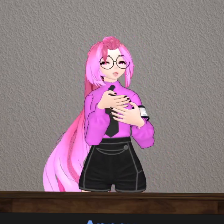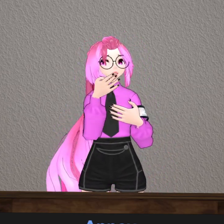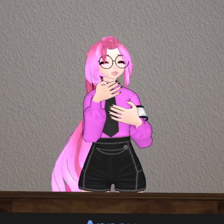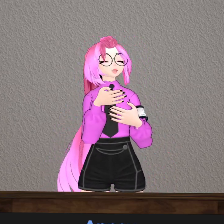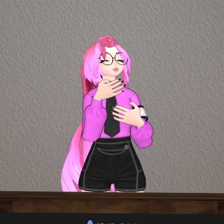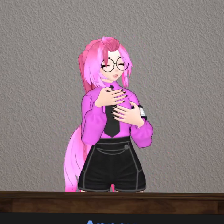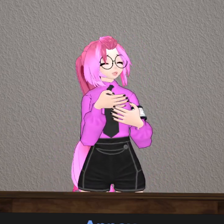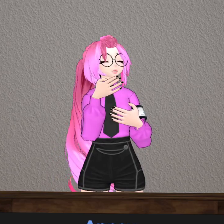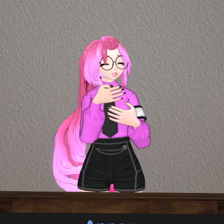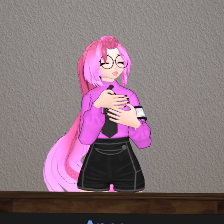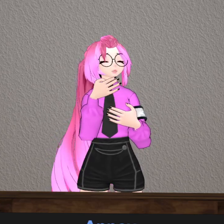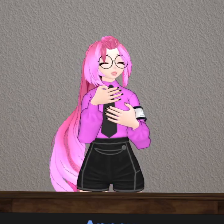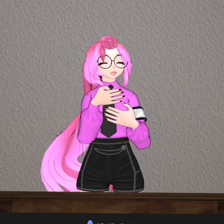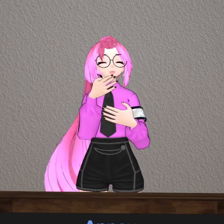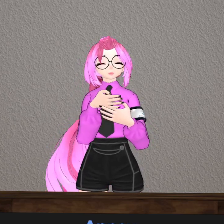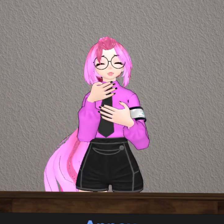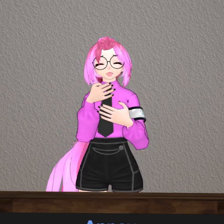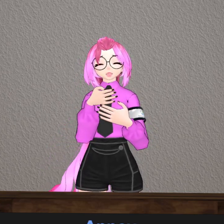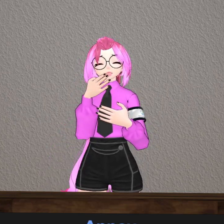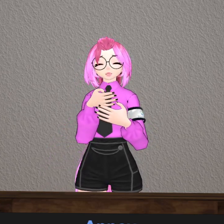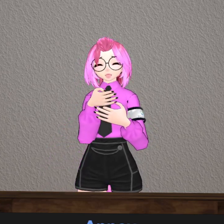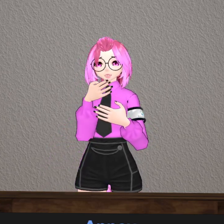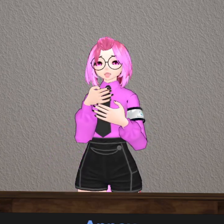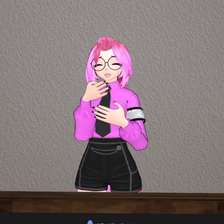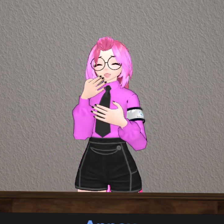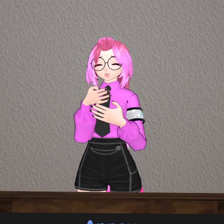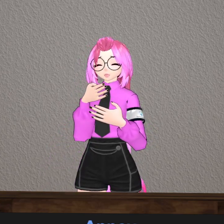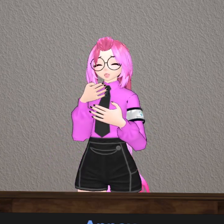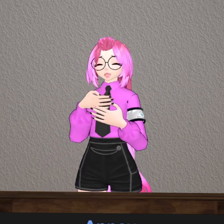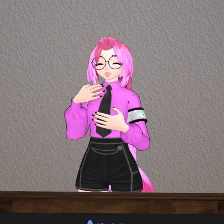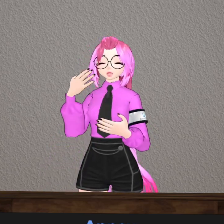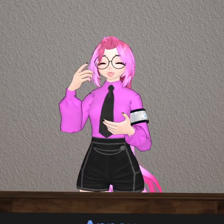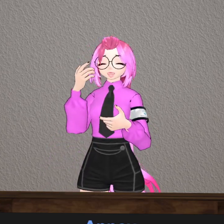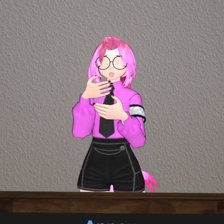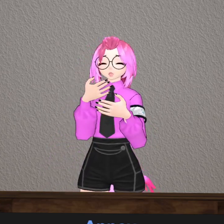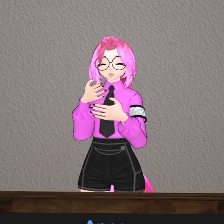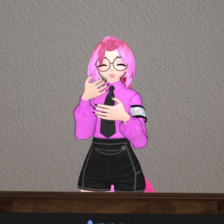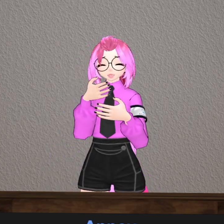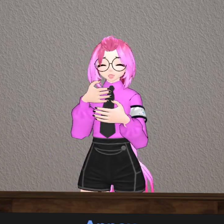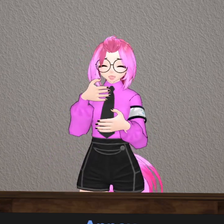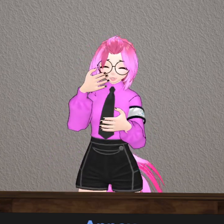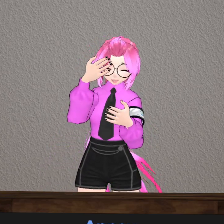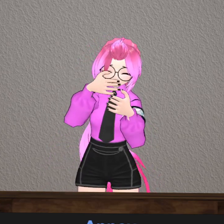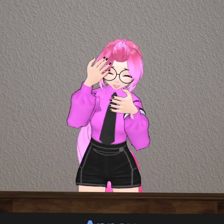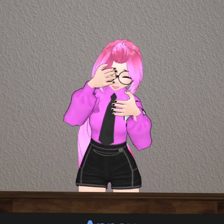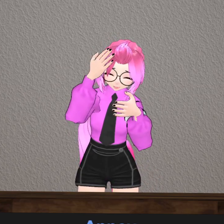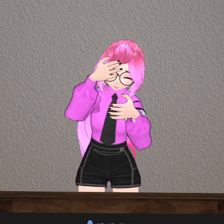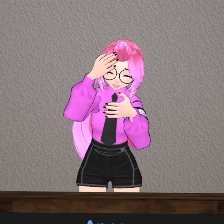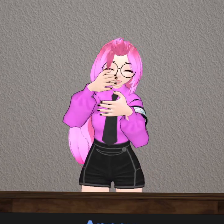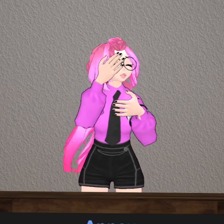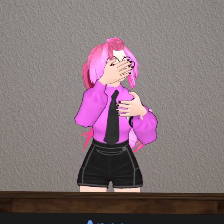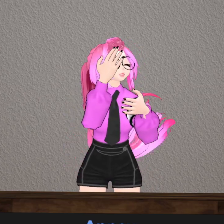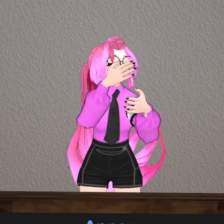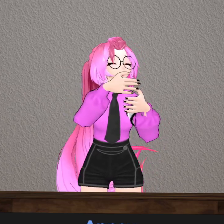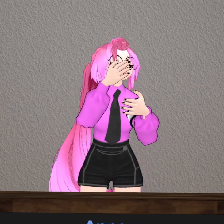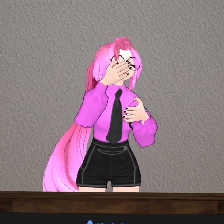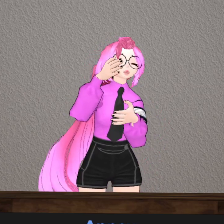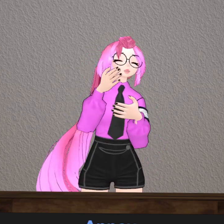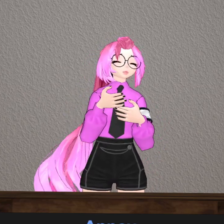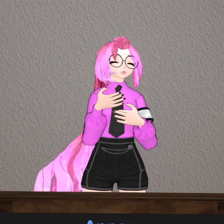going to be, yeah, just like that. Good job. And then you're going to be chopping. Like it would be really annoying if somebody kept hitting your hand, right?